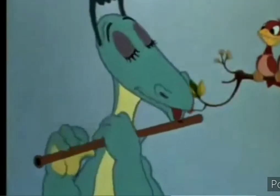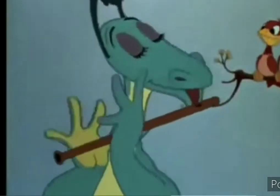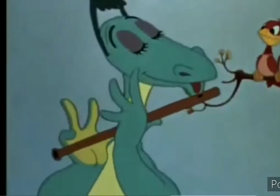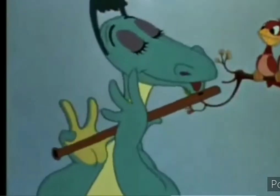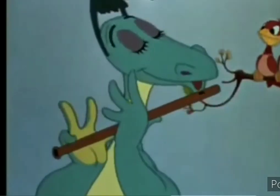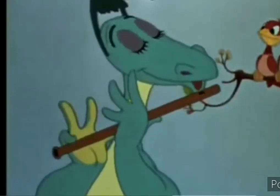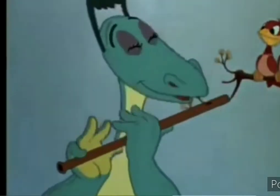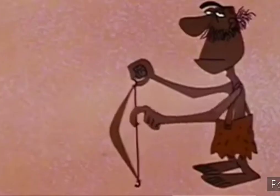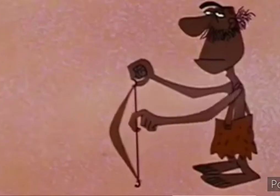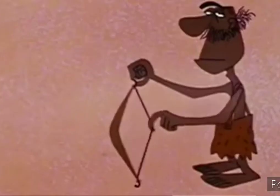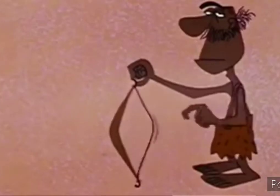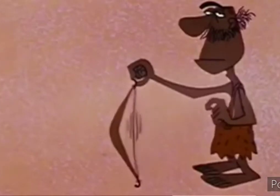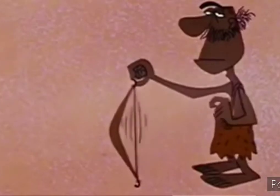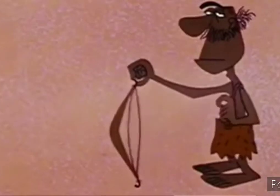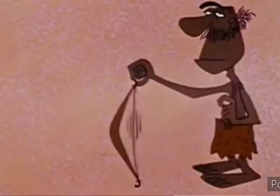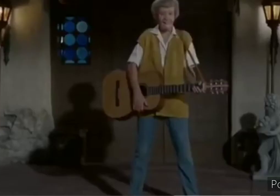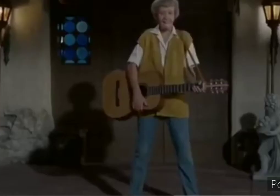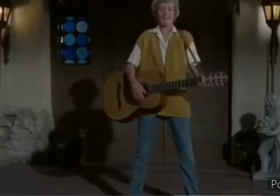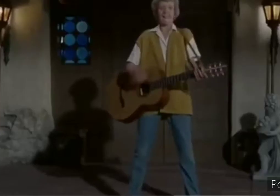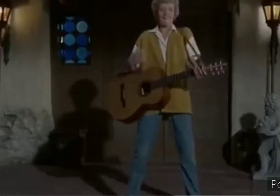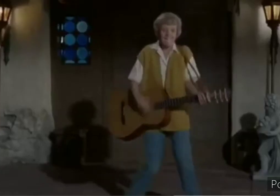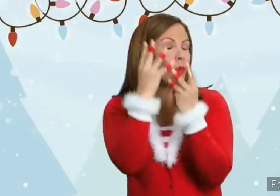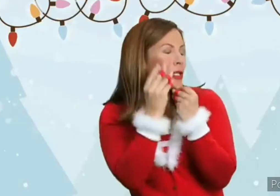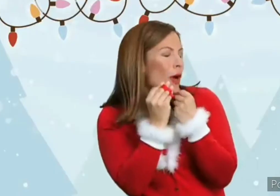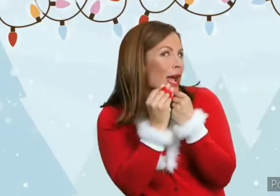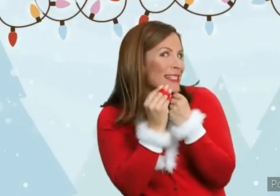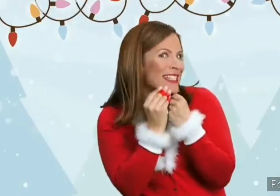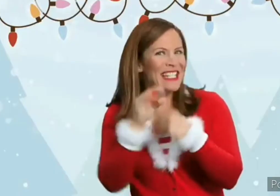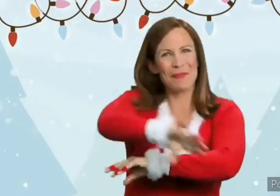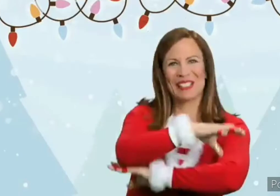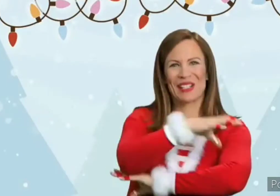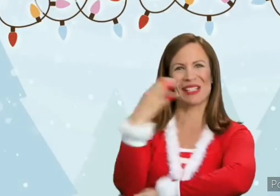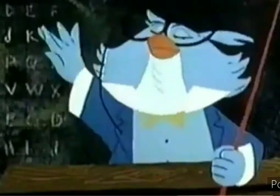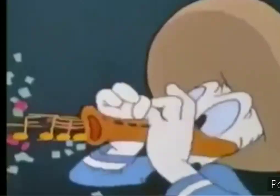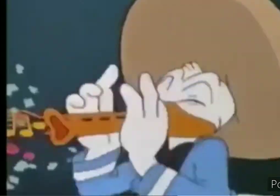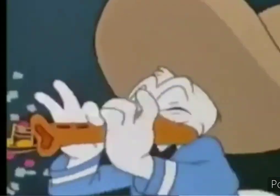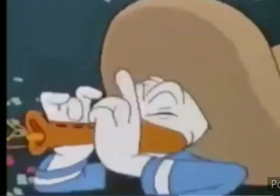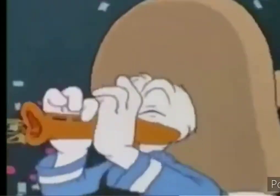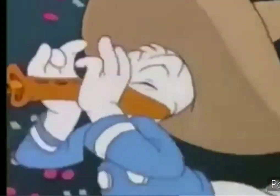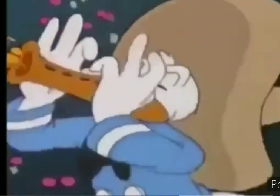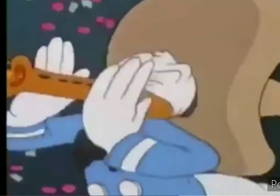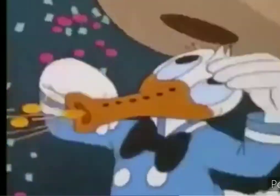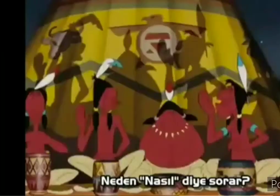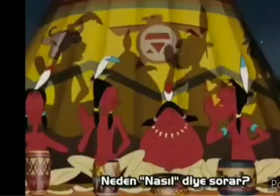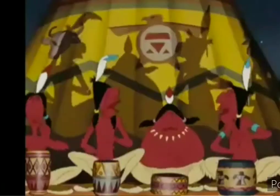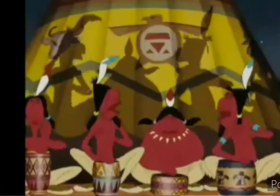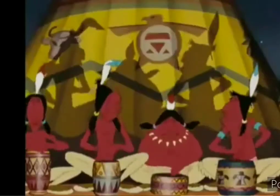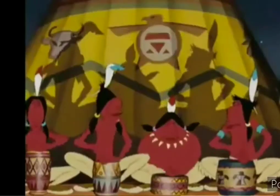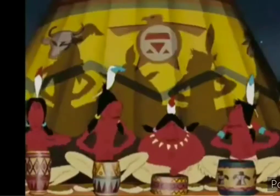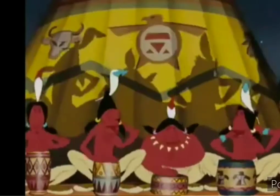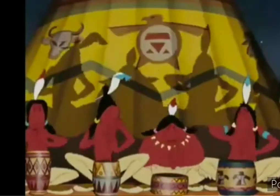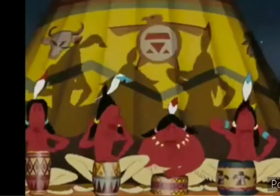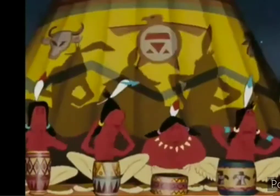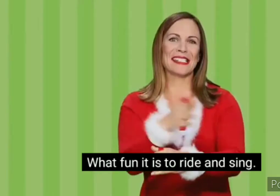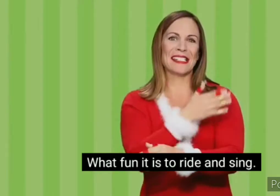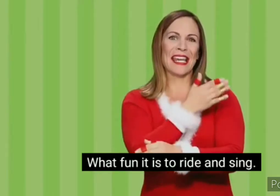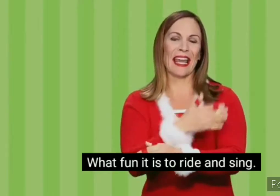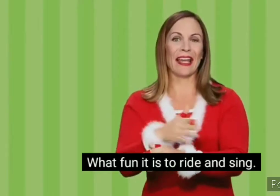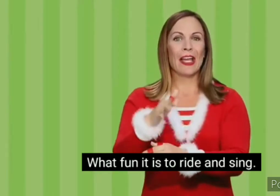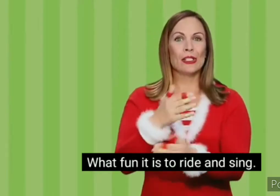sea. You play the booty cop, play the hop, the bass, play the bass, and they sound the sharp, the fast, play the brass, the jump, play the top. The fluke is the